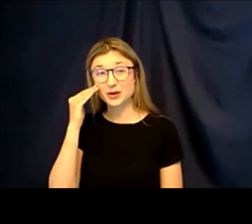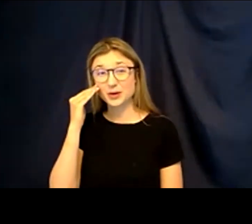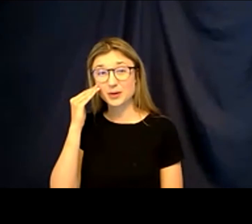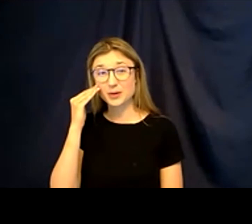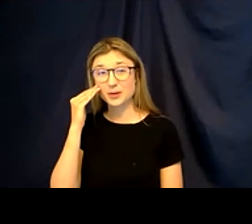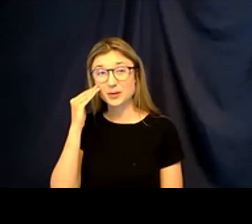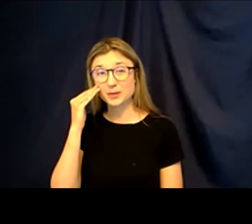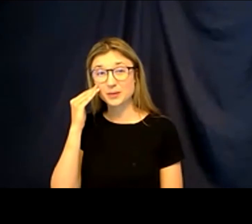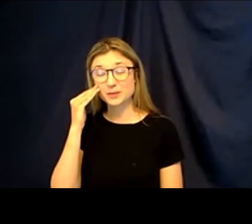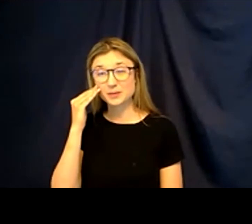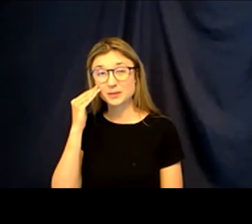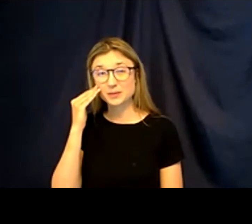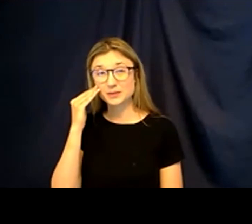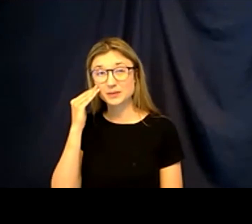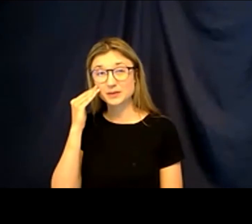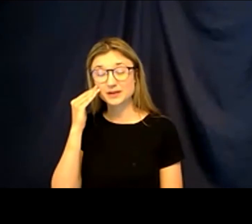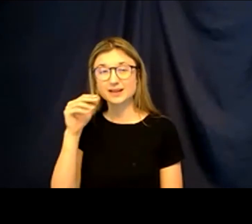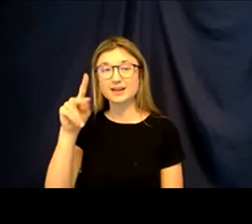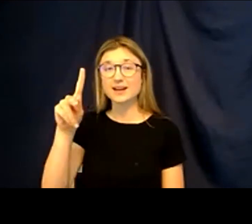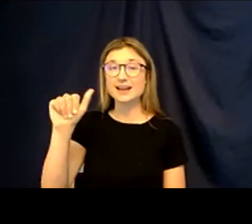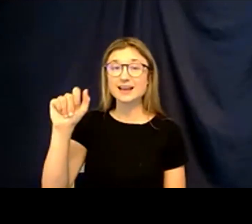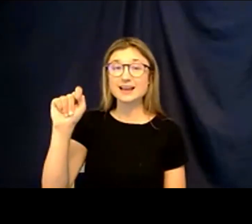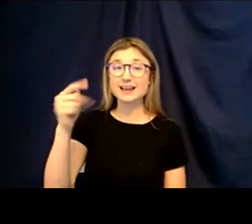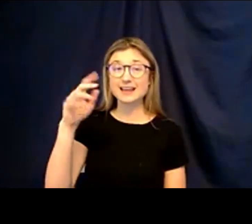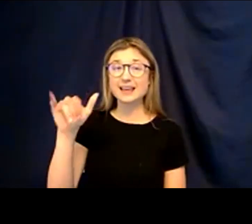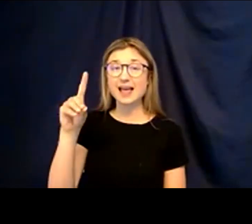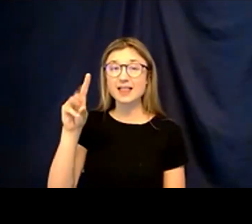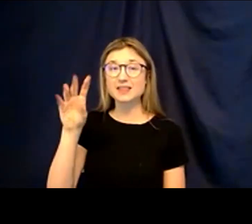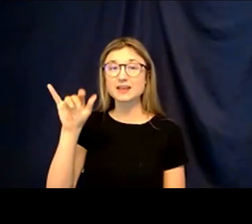word it? Kathy Dwyer had a good suggestion in chat.